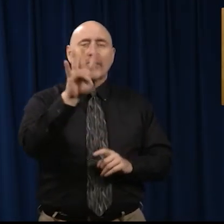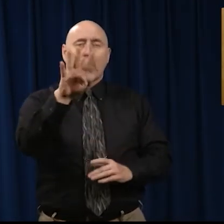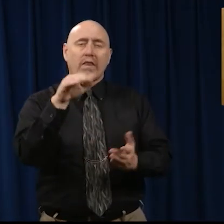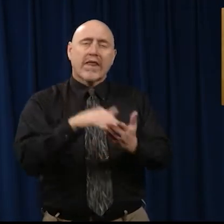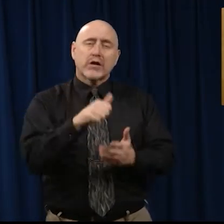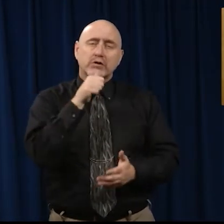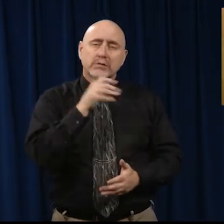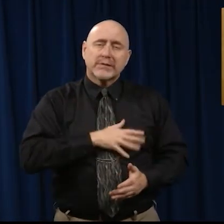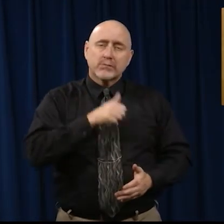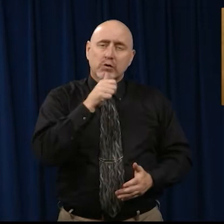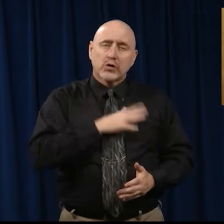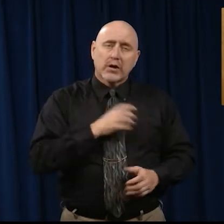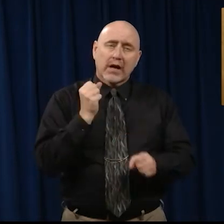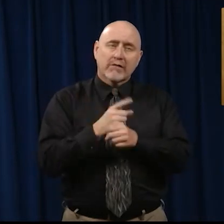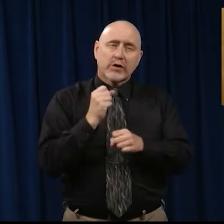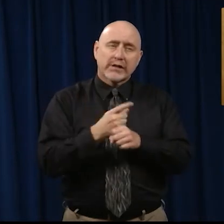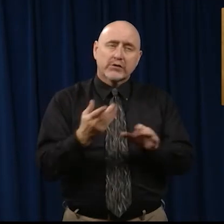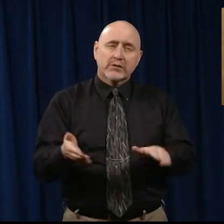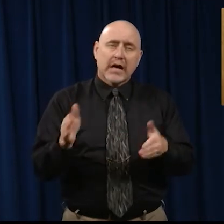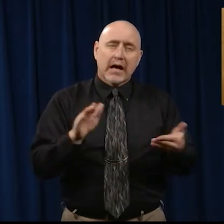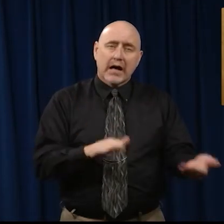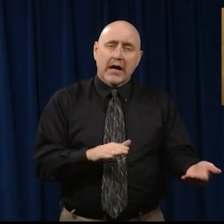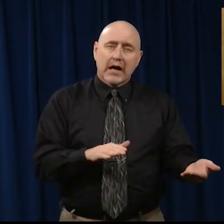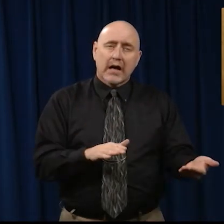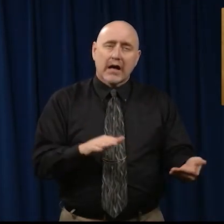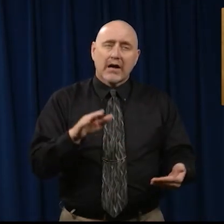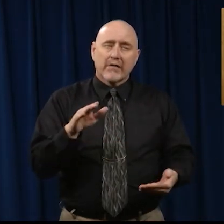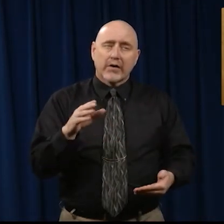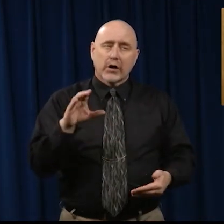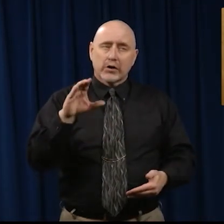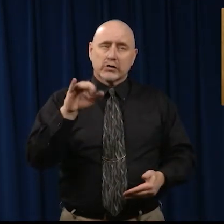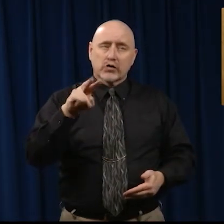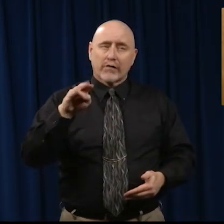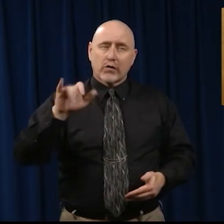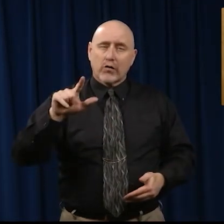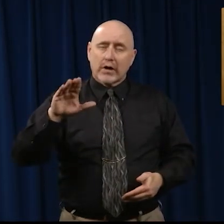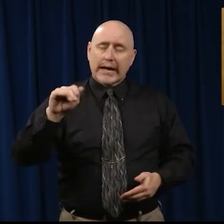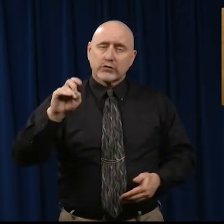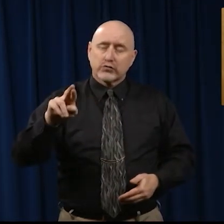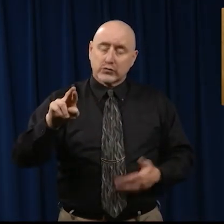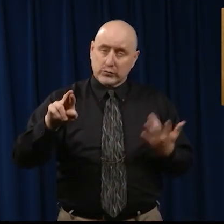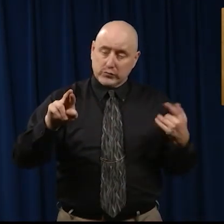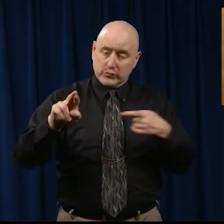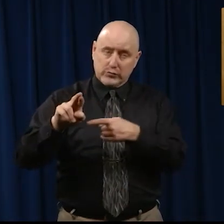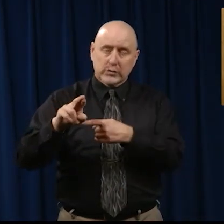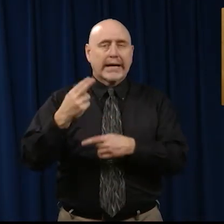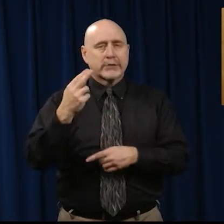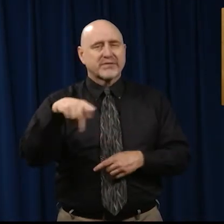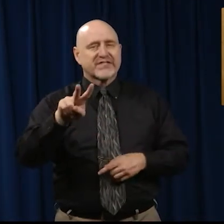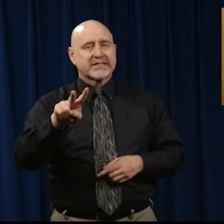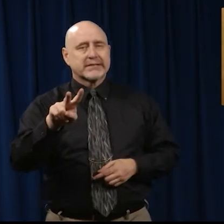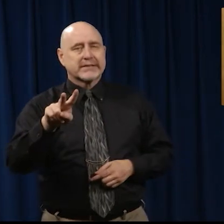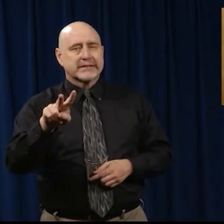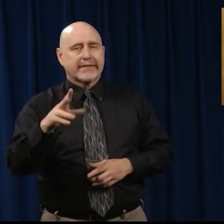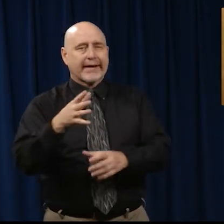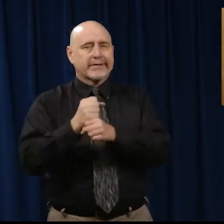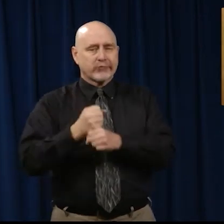and 4,000 people a year die of cervical cancer because of the HPV that